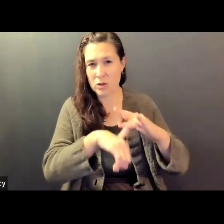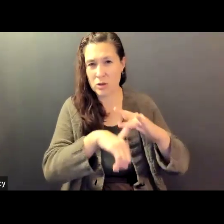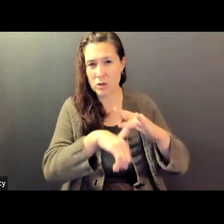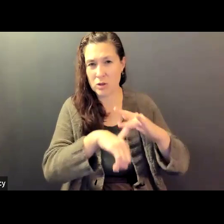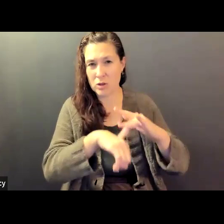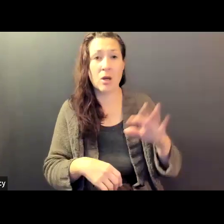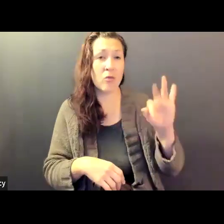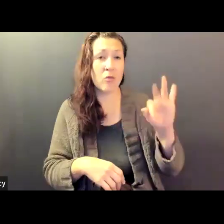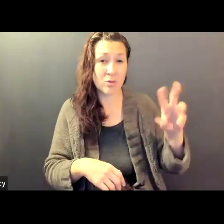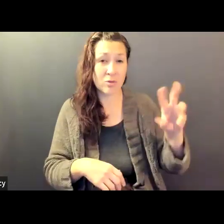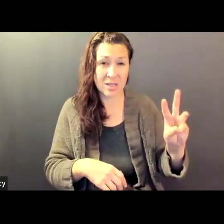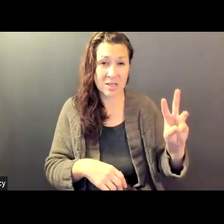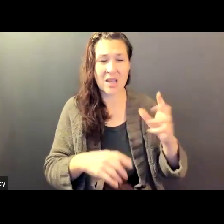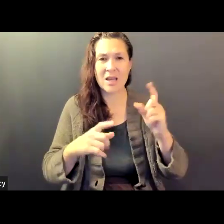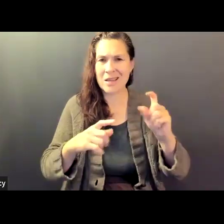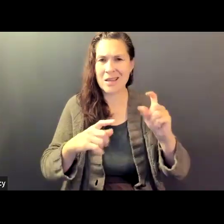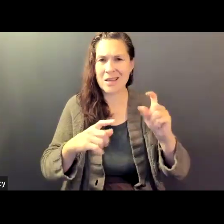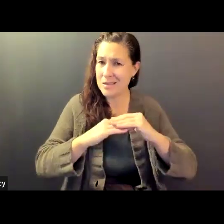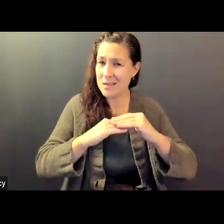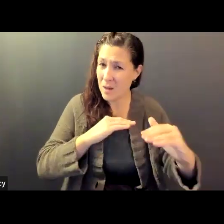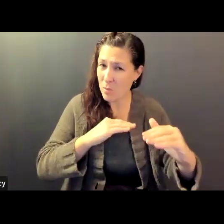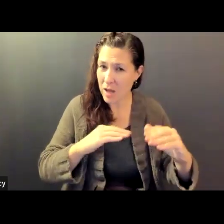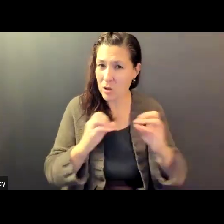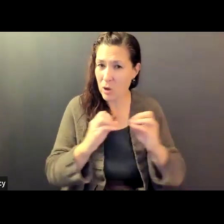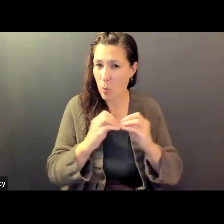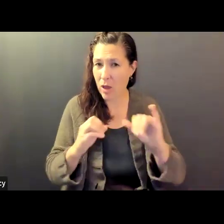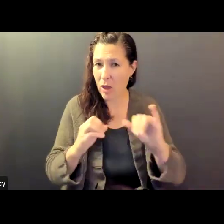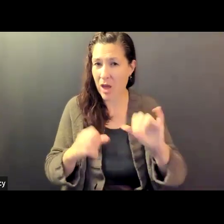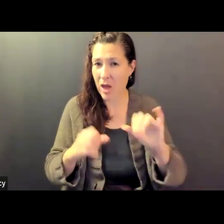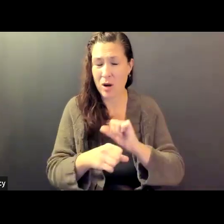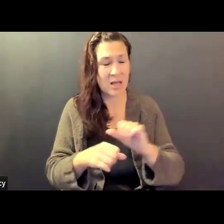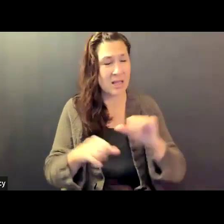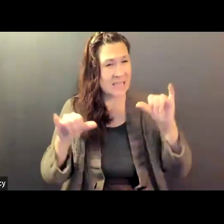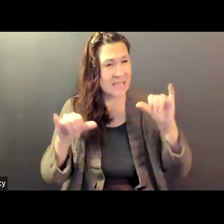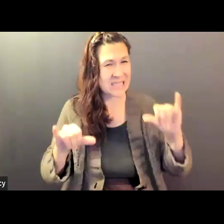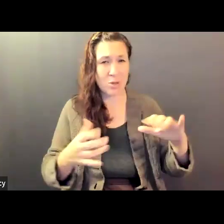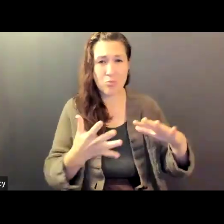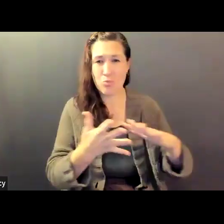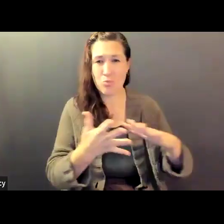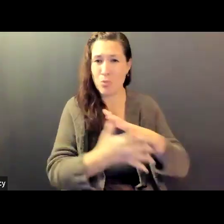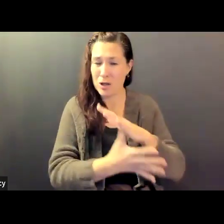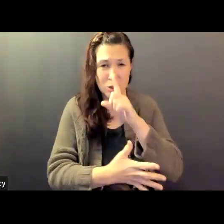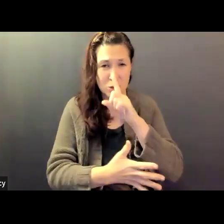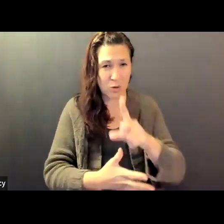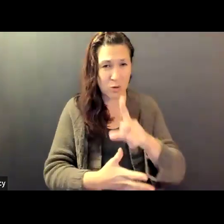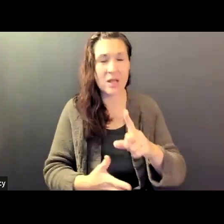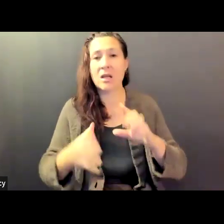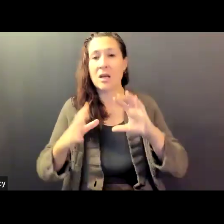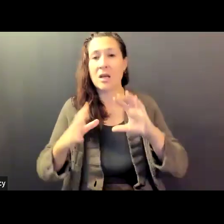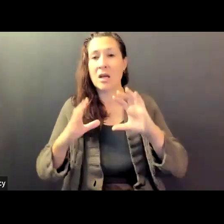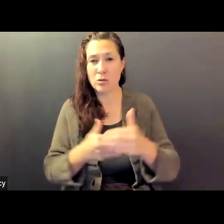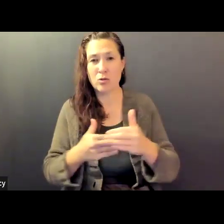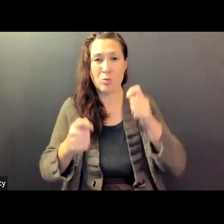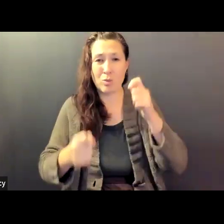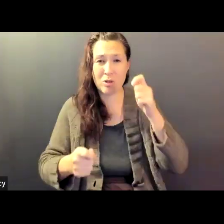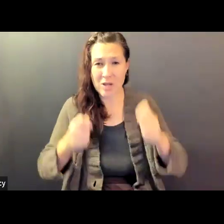right, and build on that work, our priorities remain very similar, right? We are continuing to make classroom and capacity adjustments using